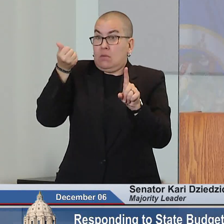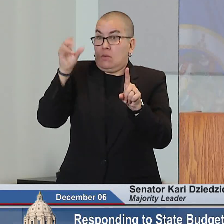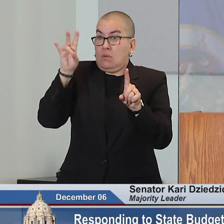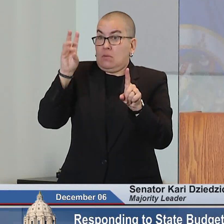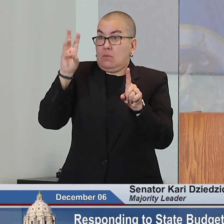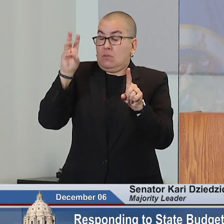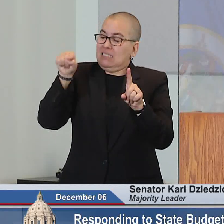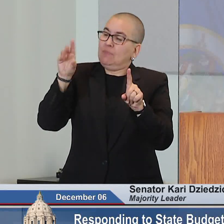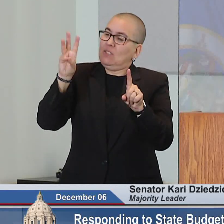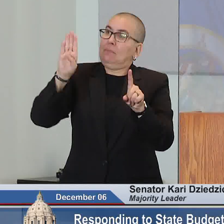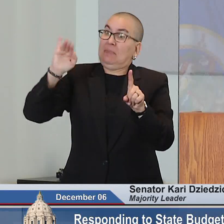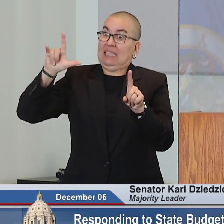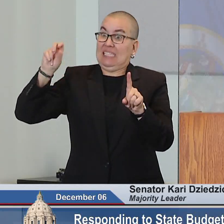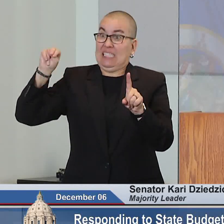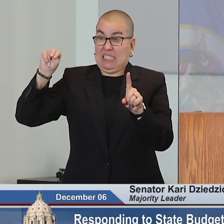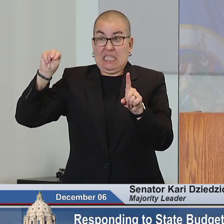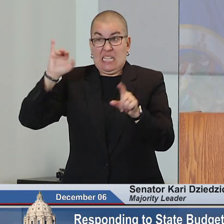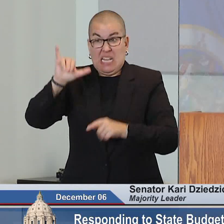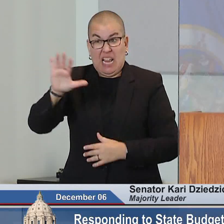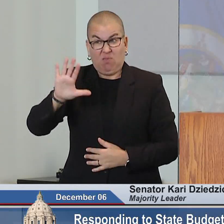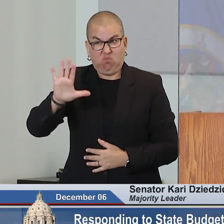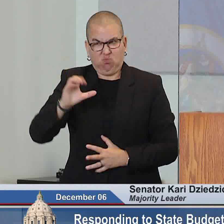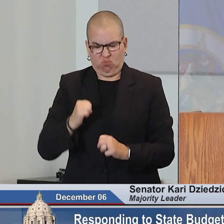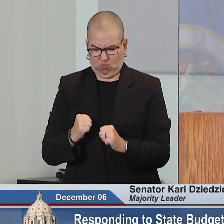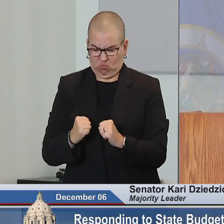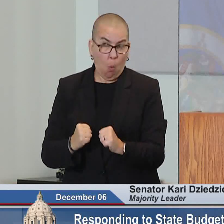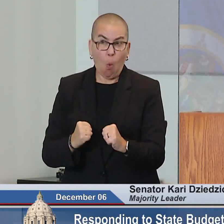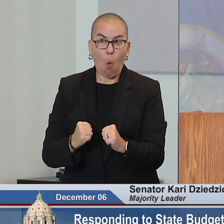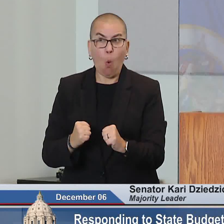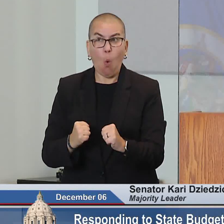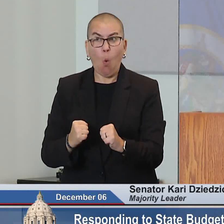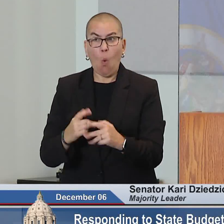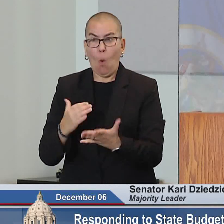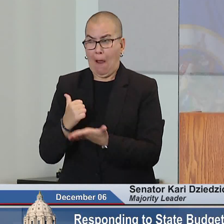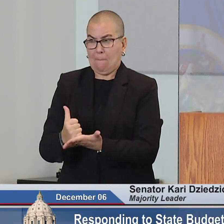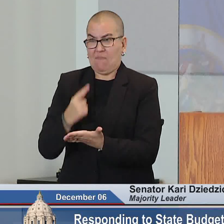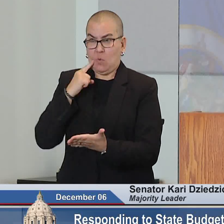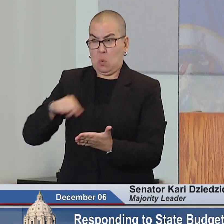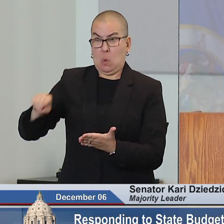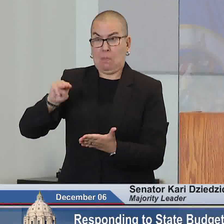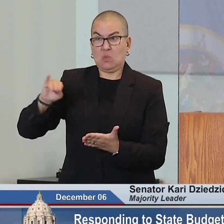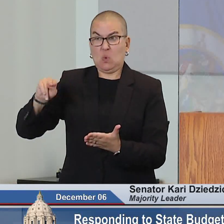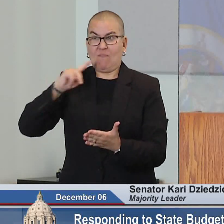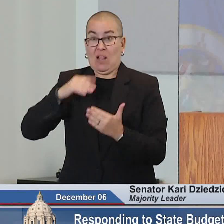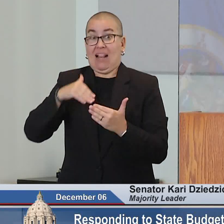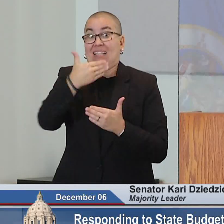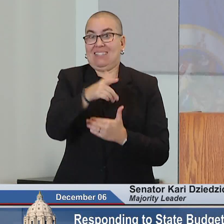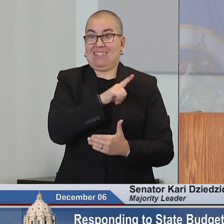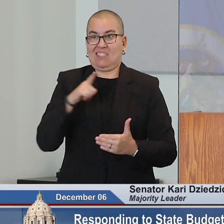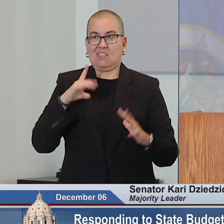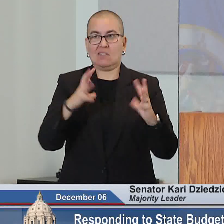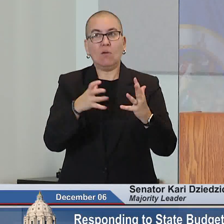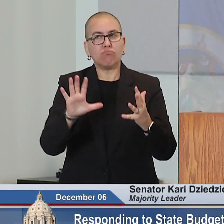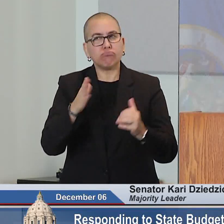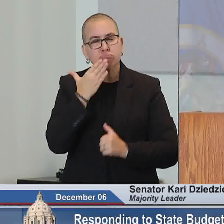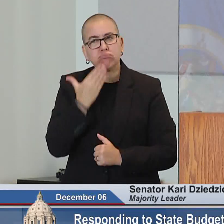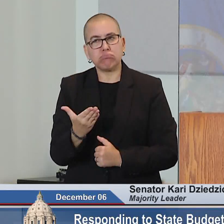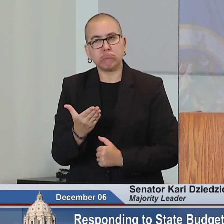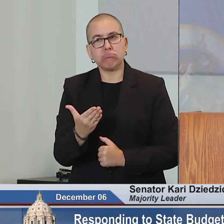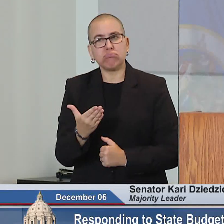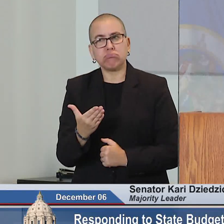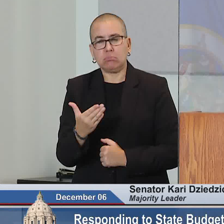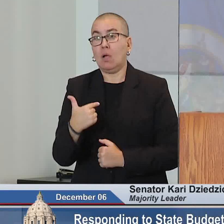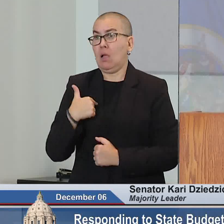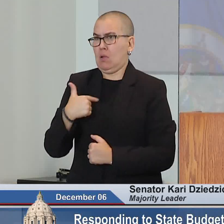in an incredibly strong position to help Minnesotans in the upcoming legislative session. We listened to Minnesotans